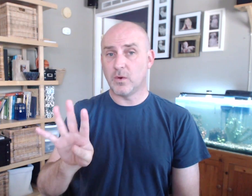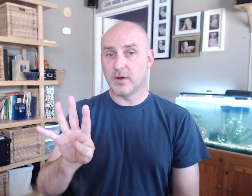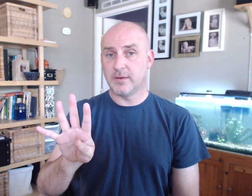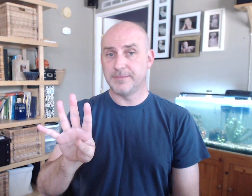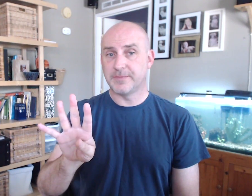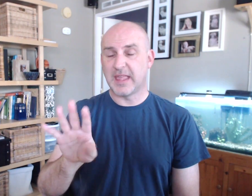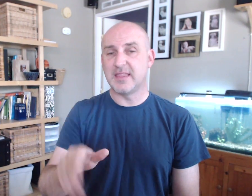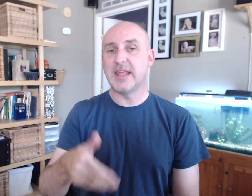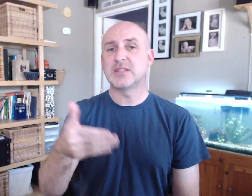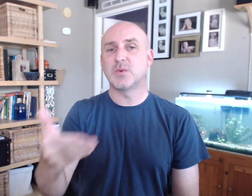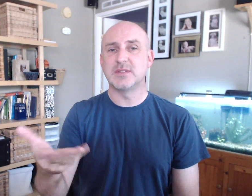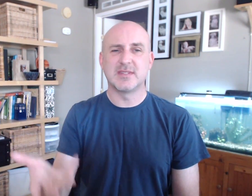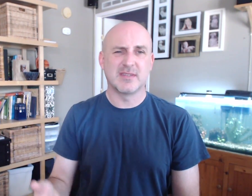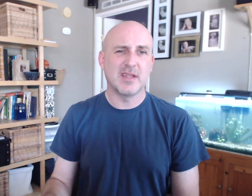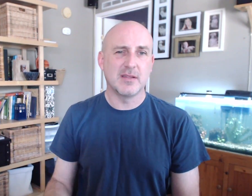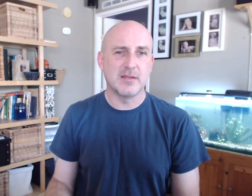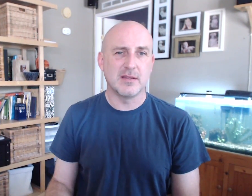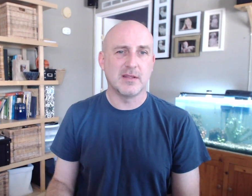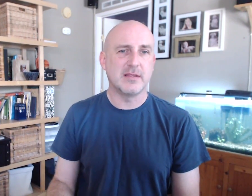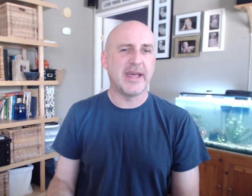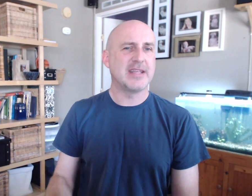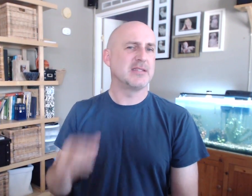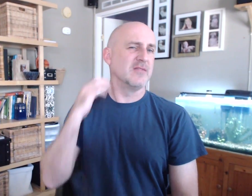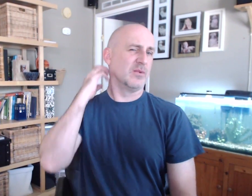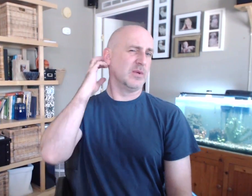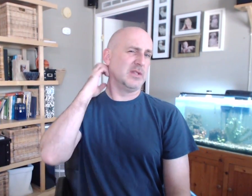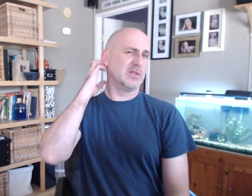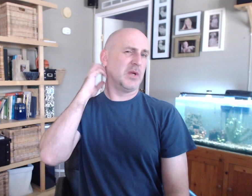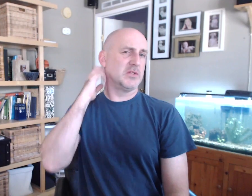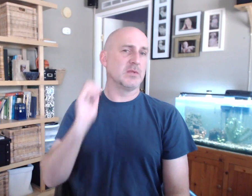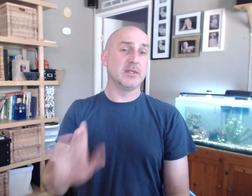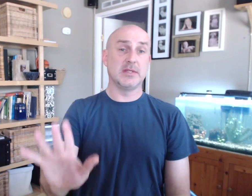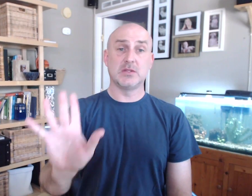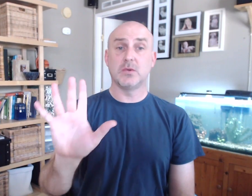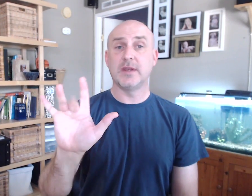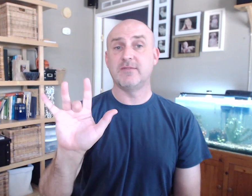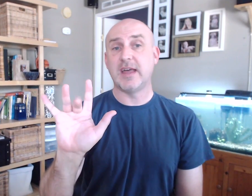24, and the next one's kind of the last of the really strange ones, and it's 25.